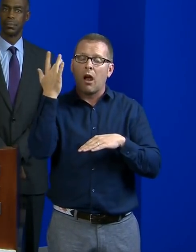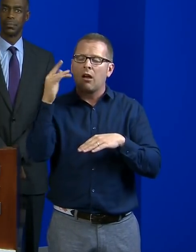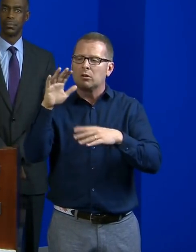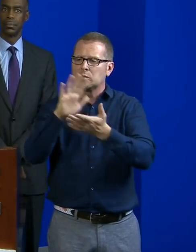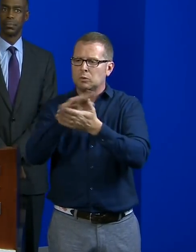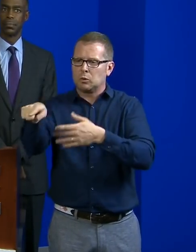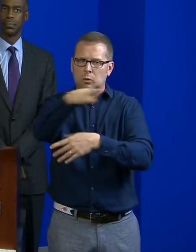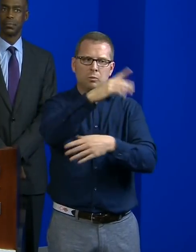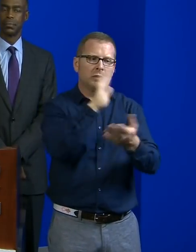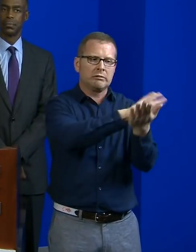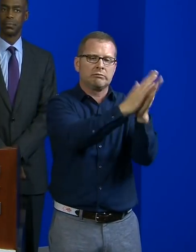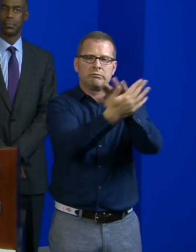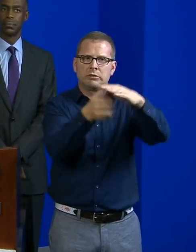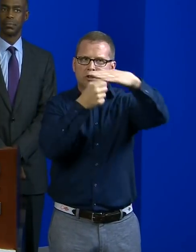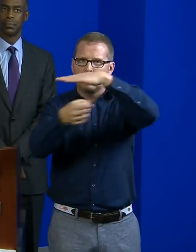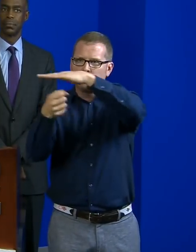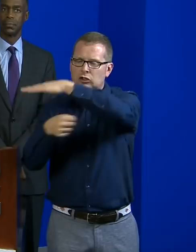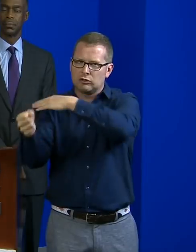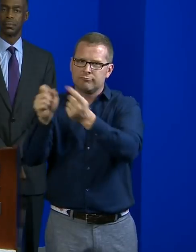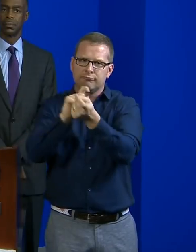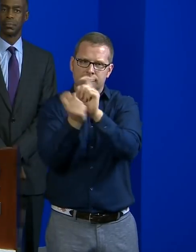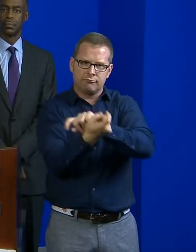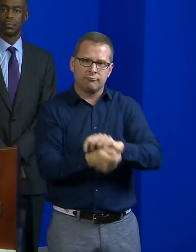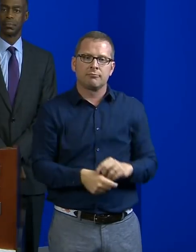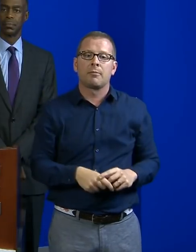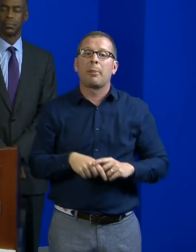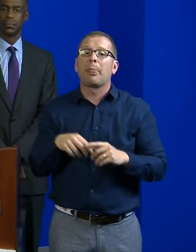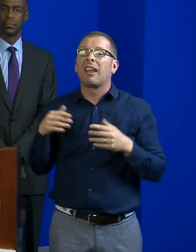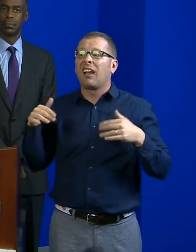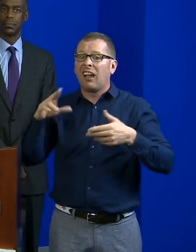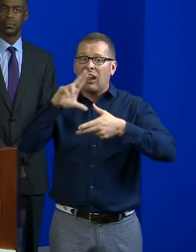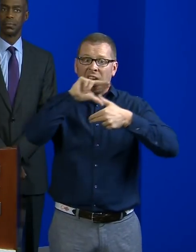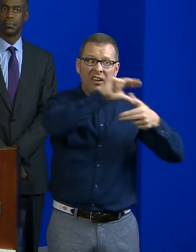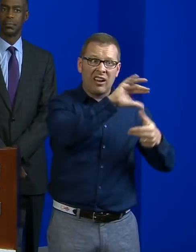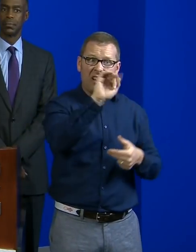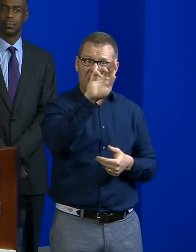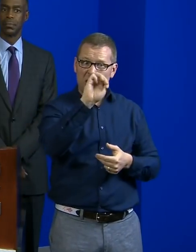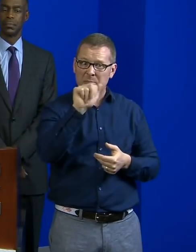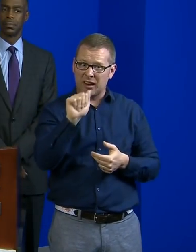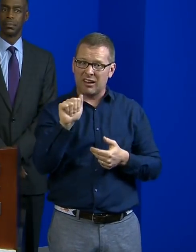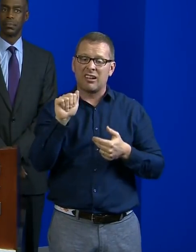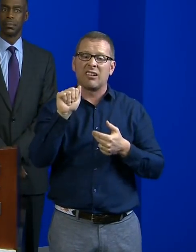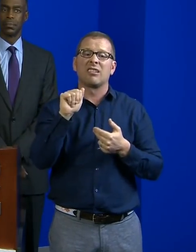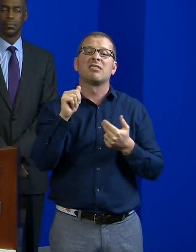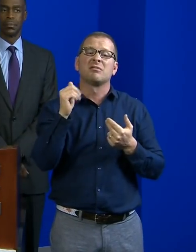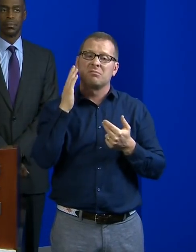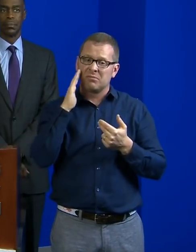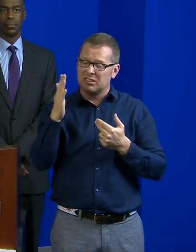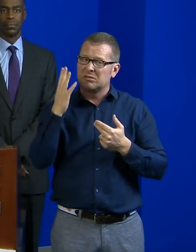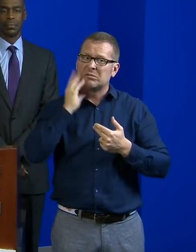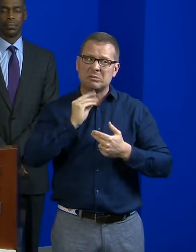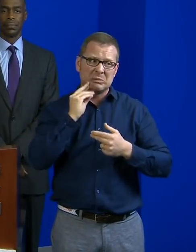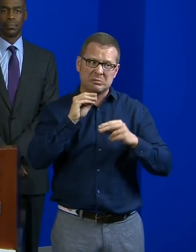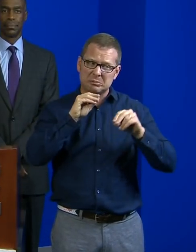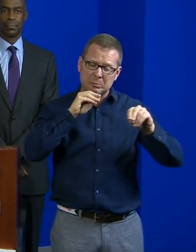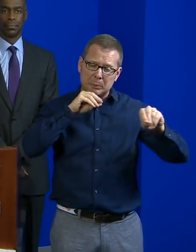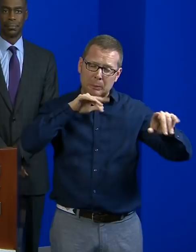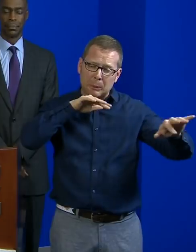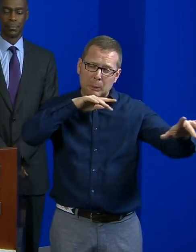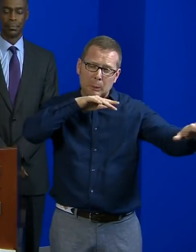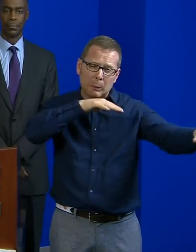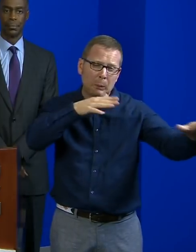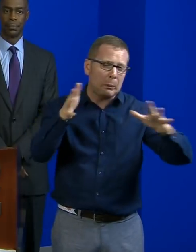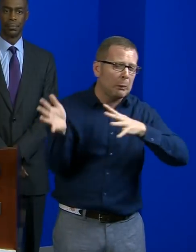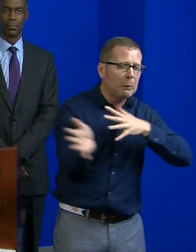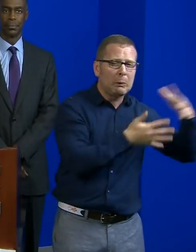event, similar to what we experienced with Hurricane Wilma in 2005. I implore you to put up your hurricane